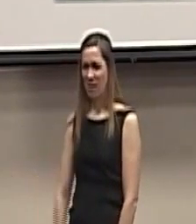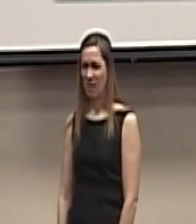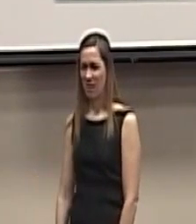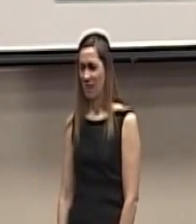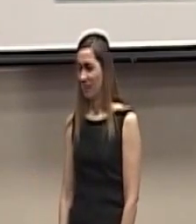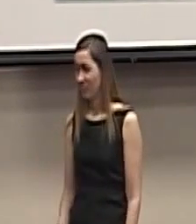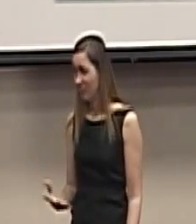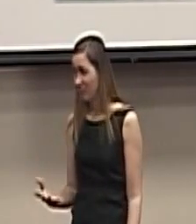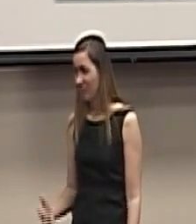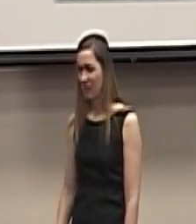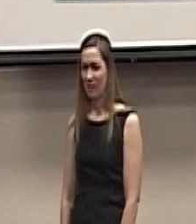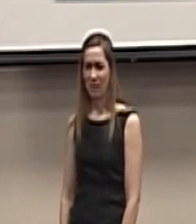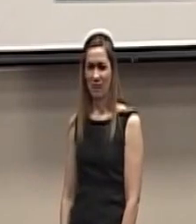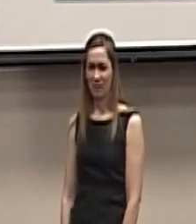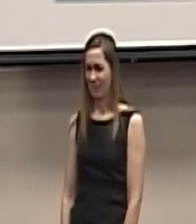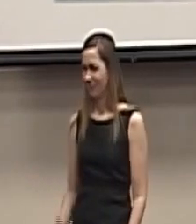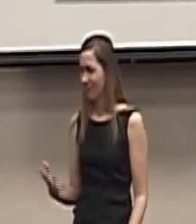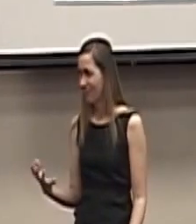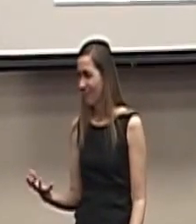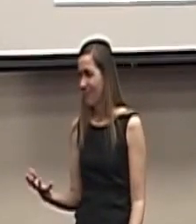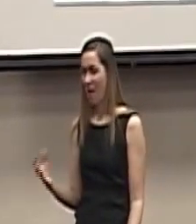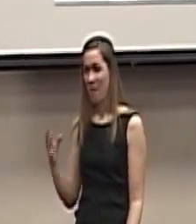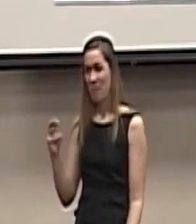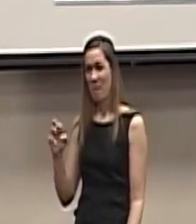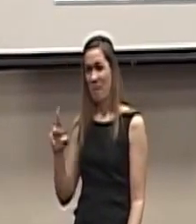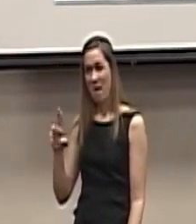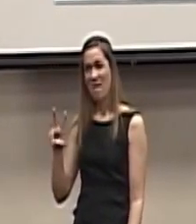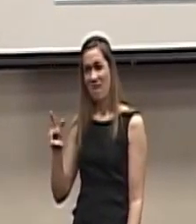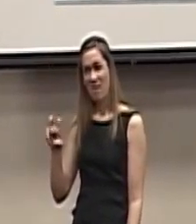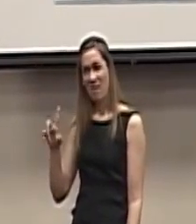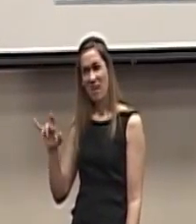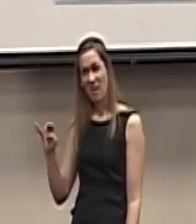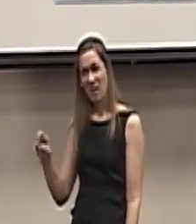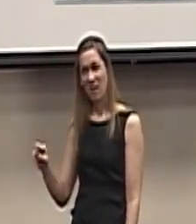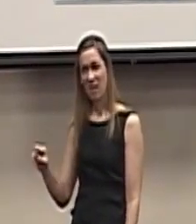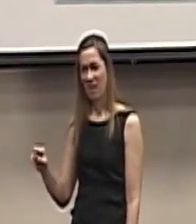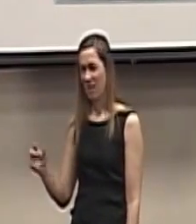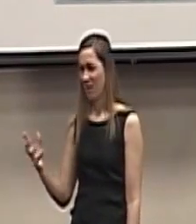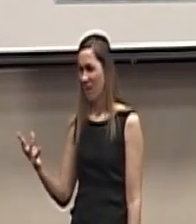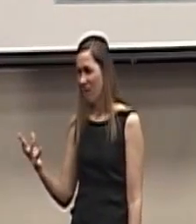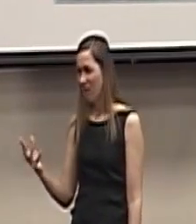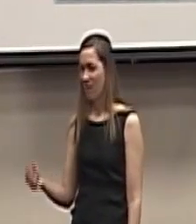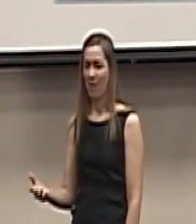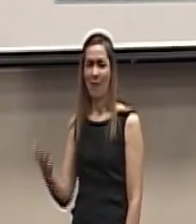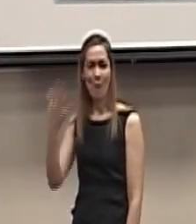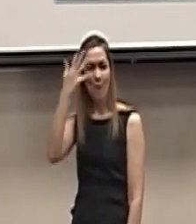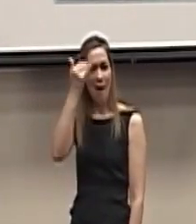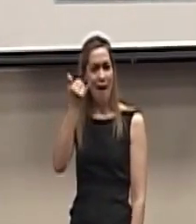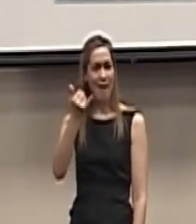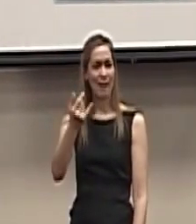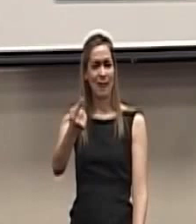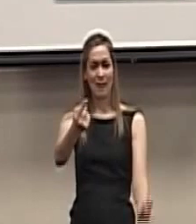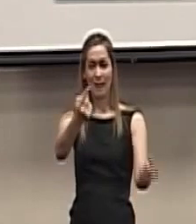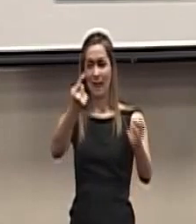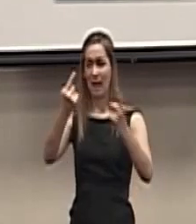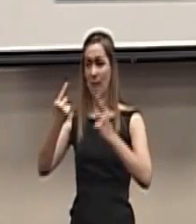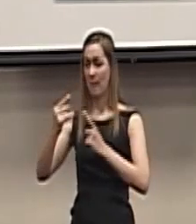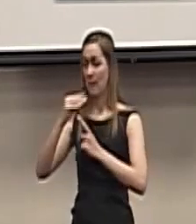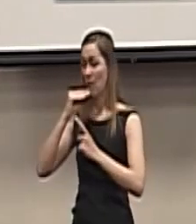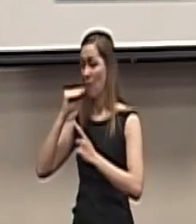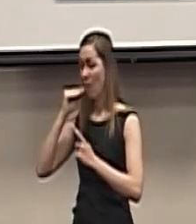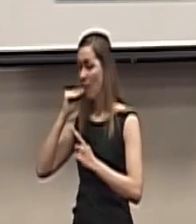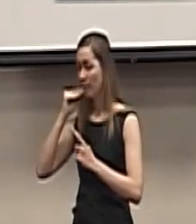this. He's just marveling at it. Why is that? Because returning home is